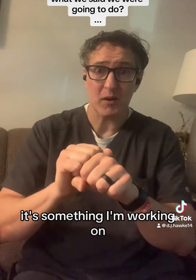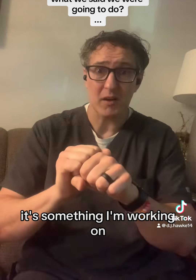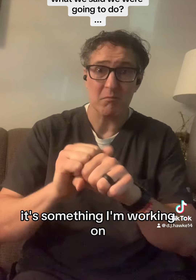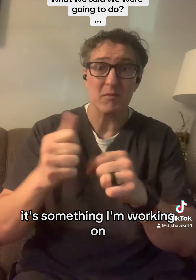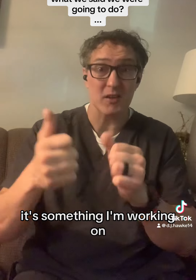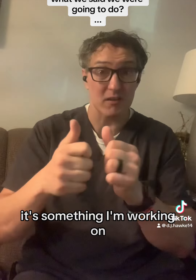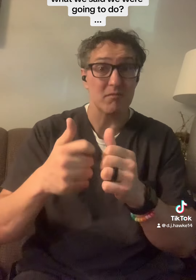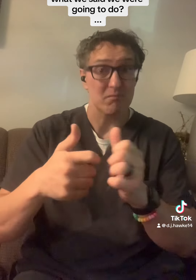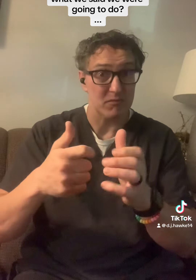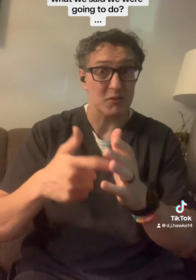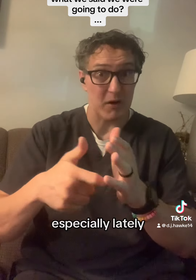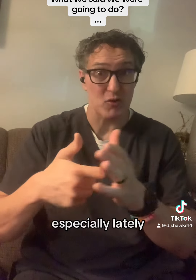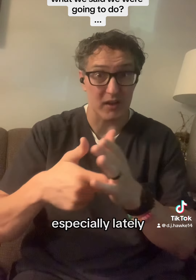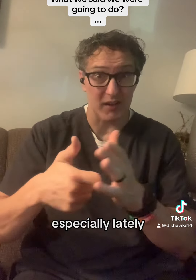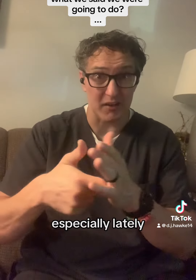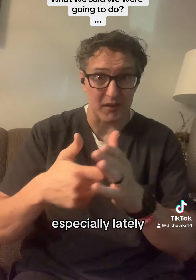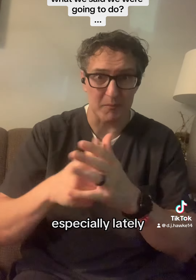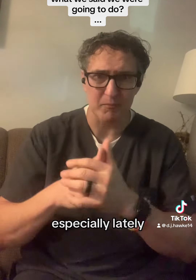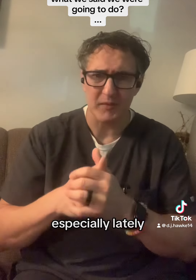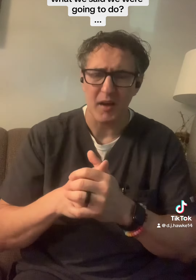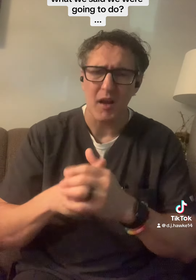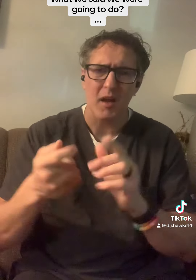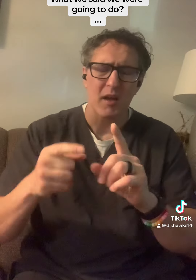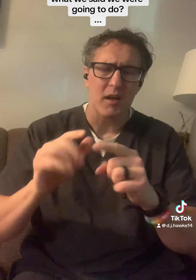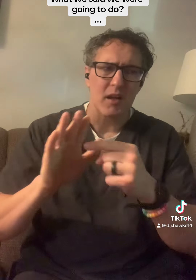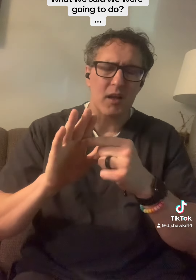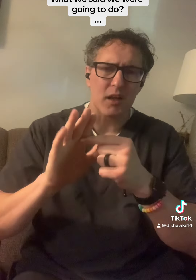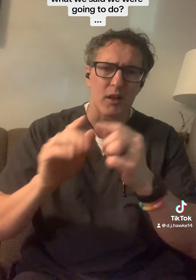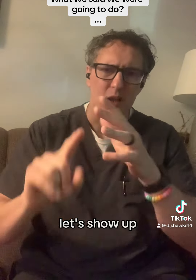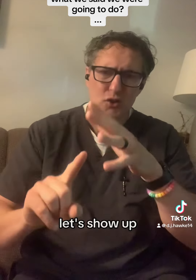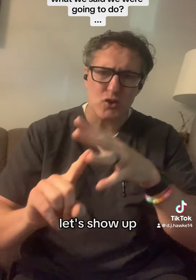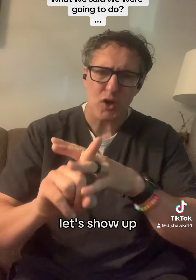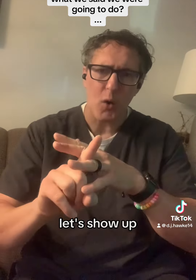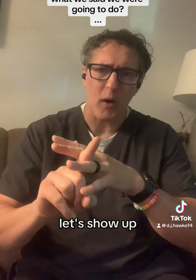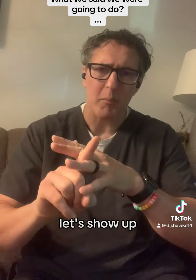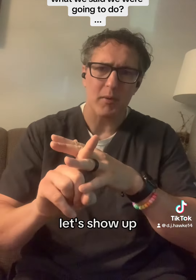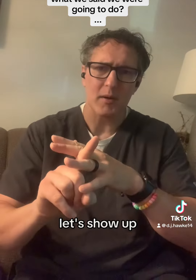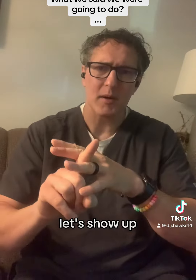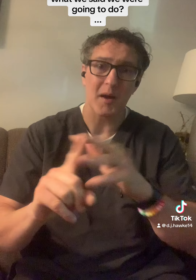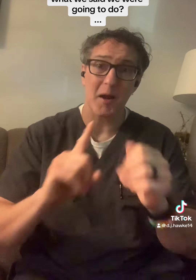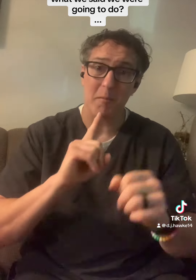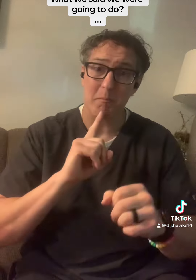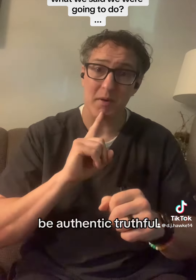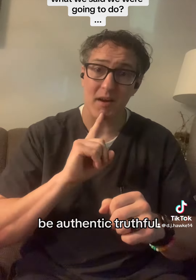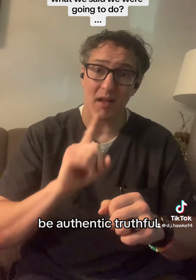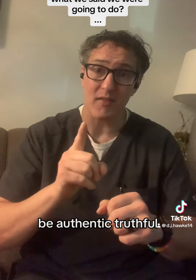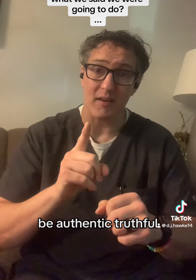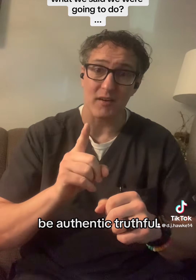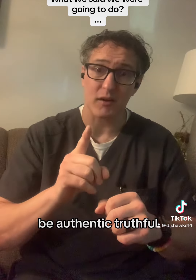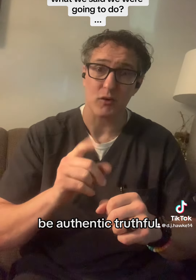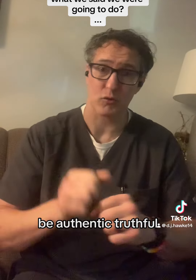on, especially lately. Let's show up, be authentic,